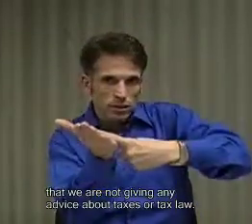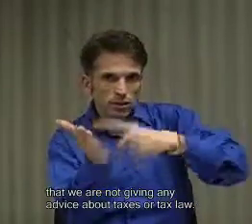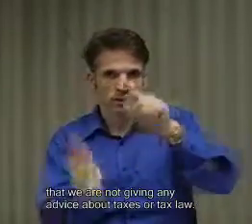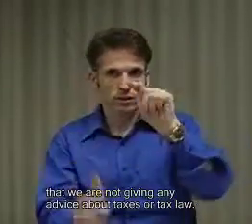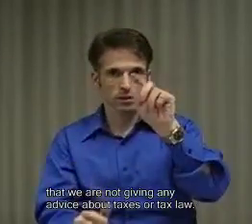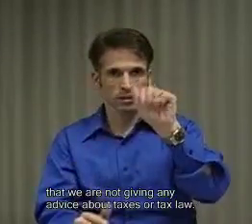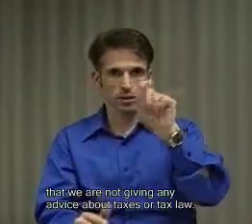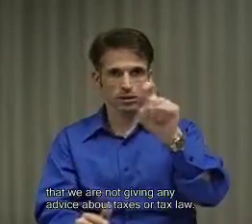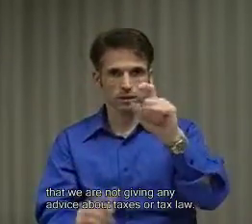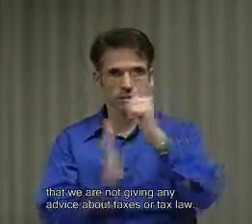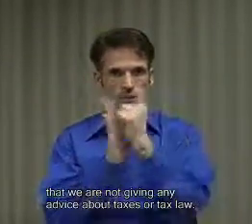law.